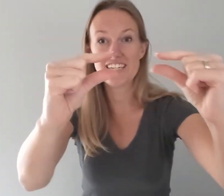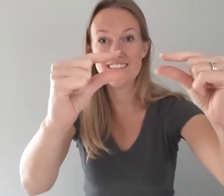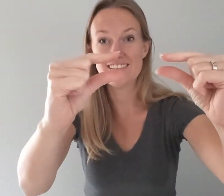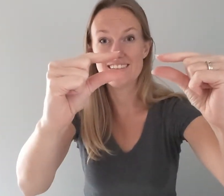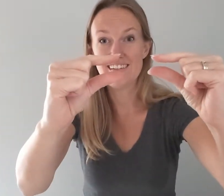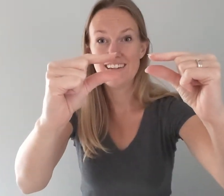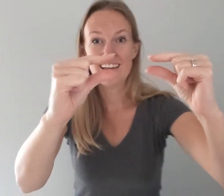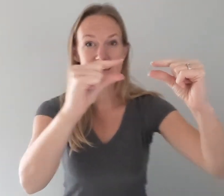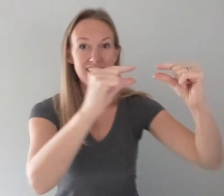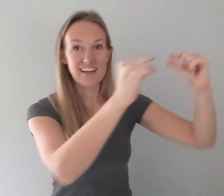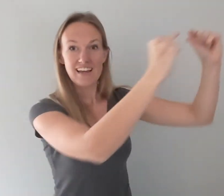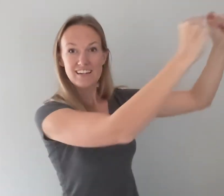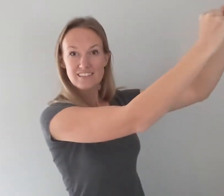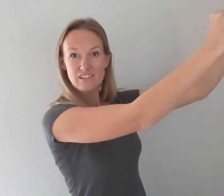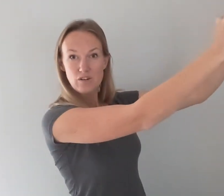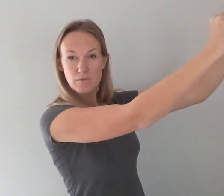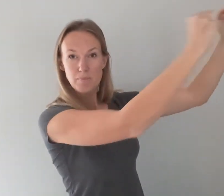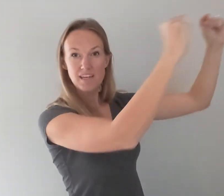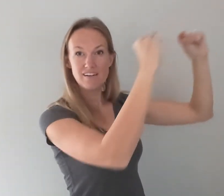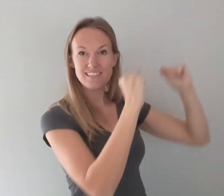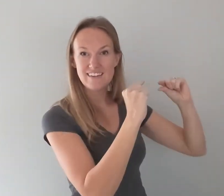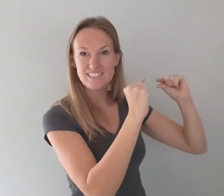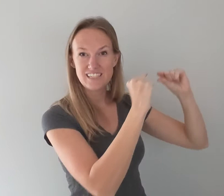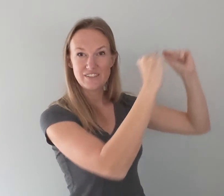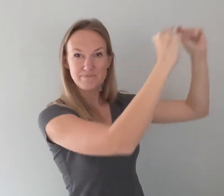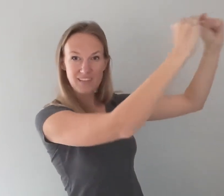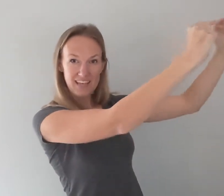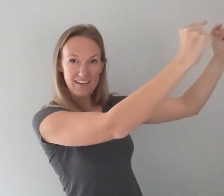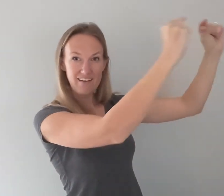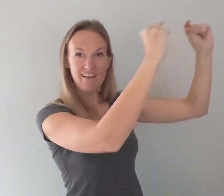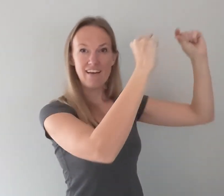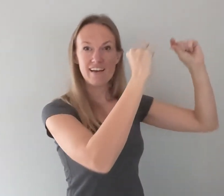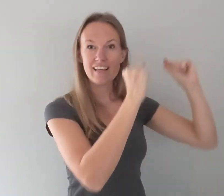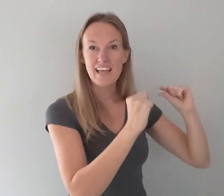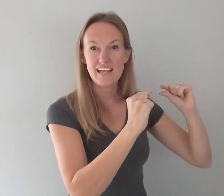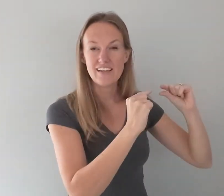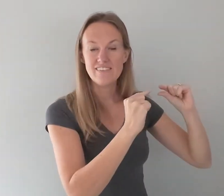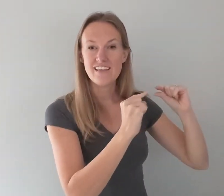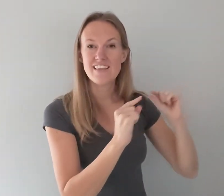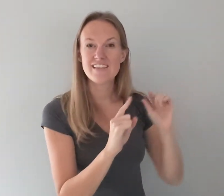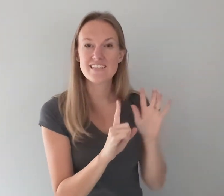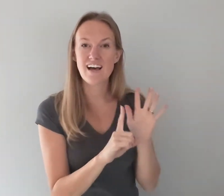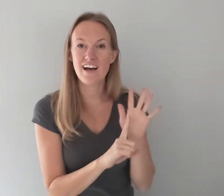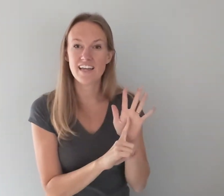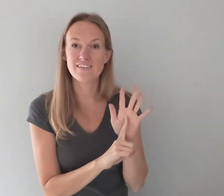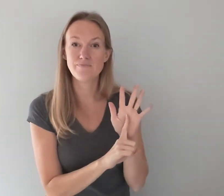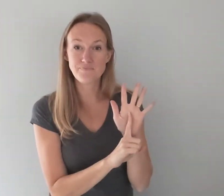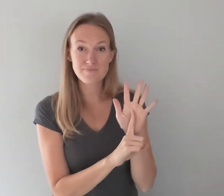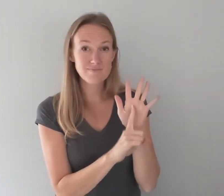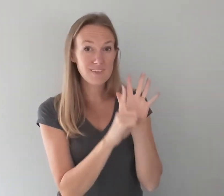G's, okay? And it's gonna go from up here down to you, okay? Gave, and then the sign.